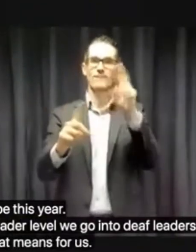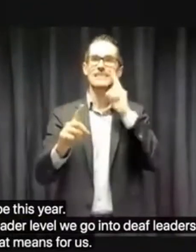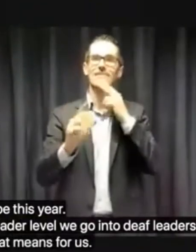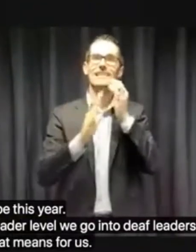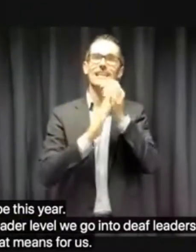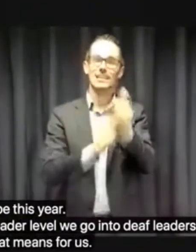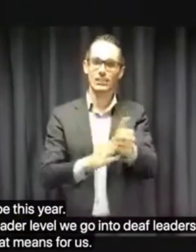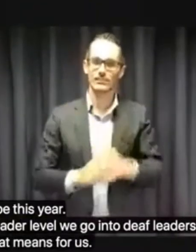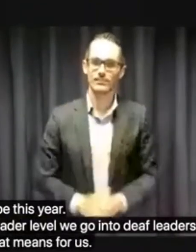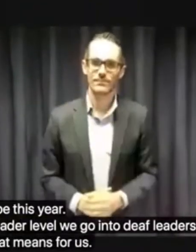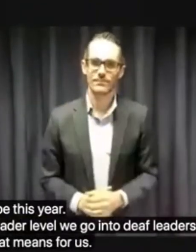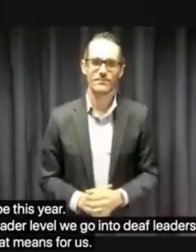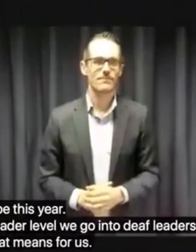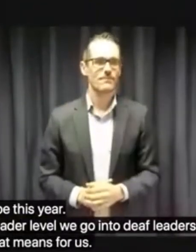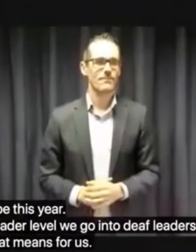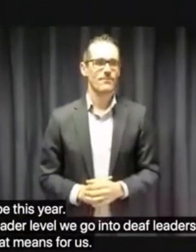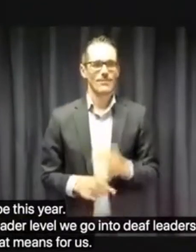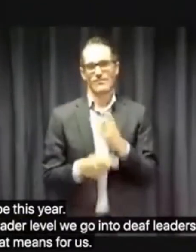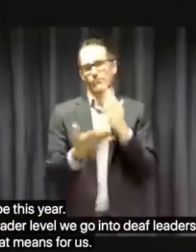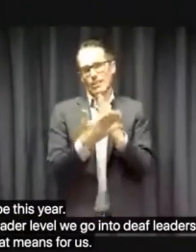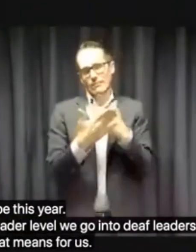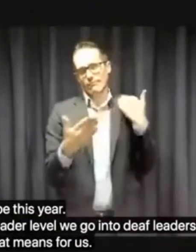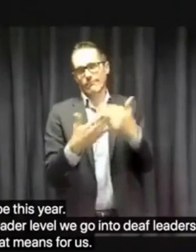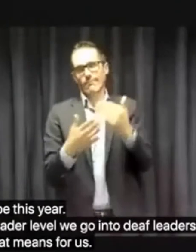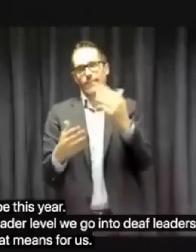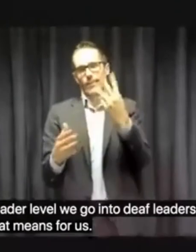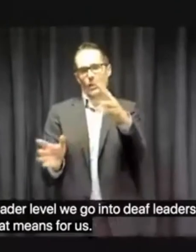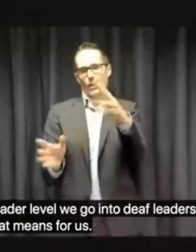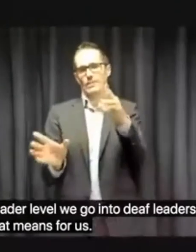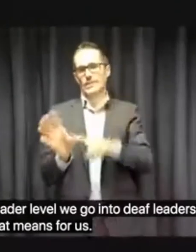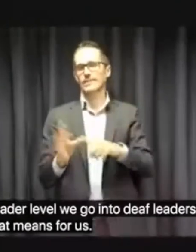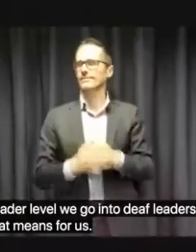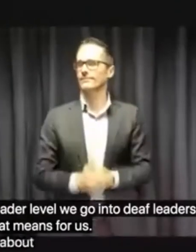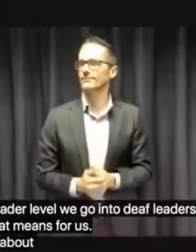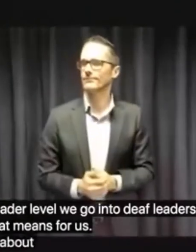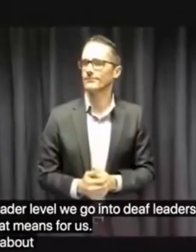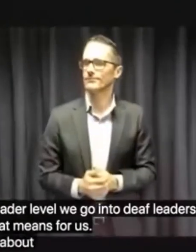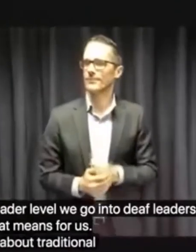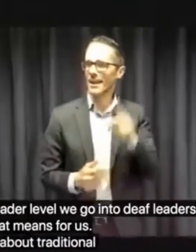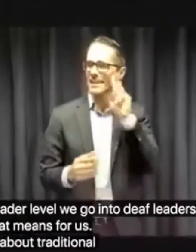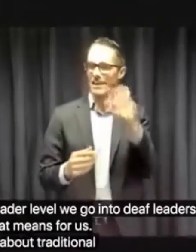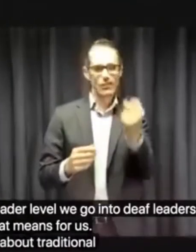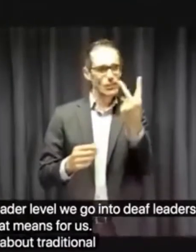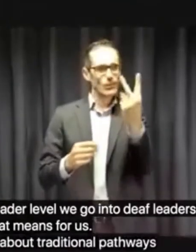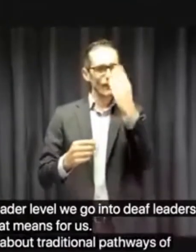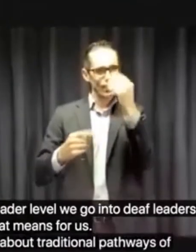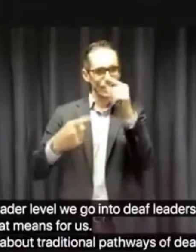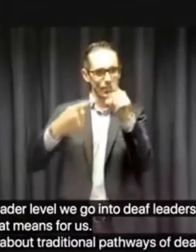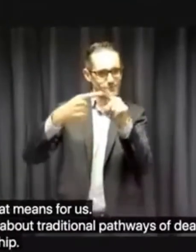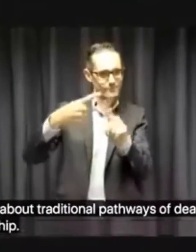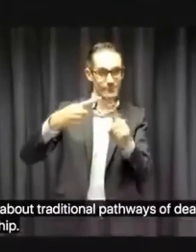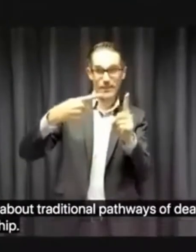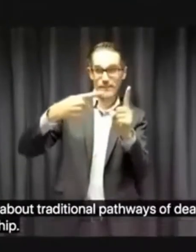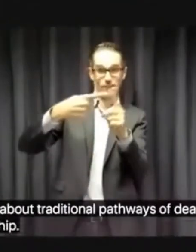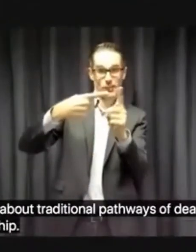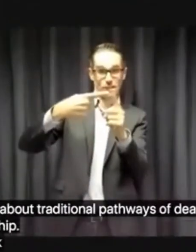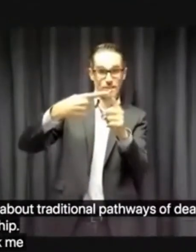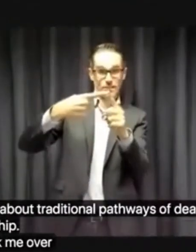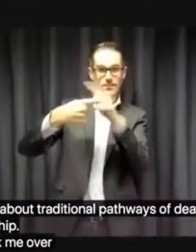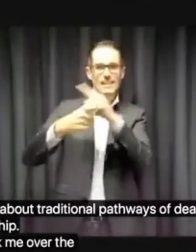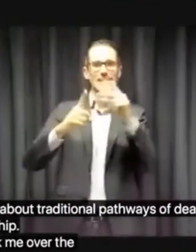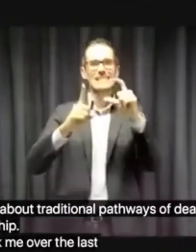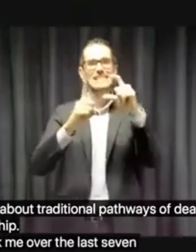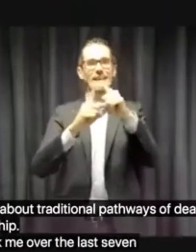I talked about traditional pathways of deaf leadership. Historically, over the last 30 years, you can see there's